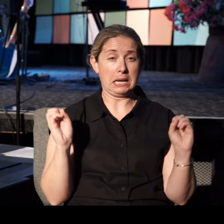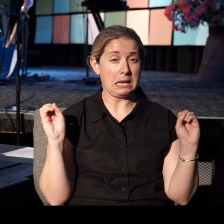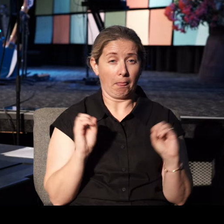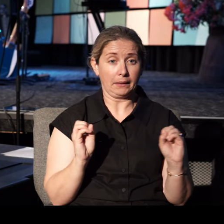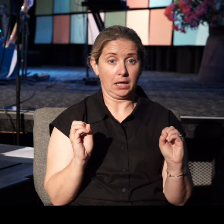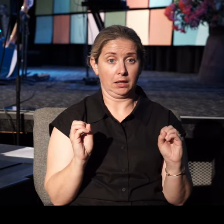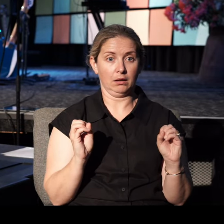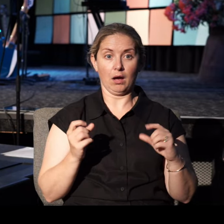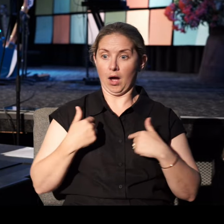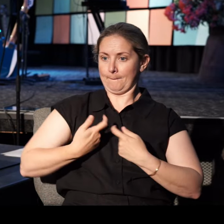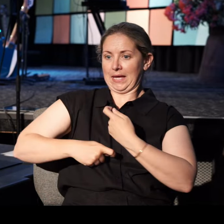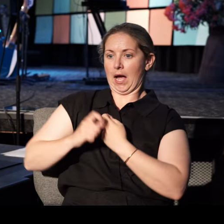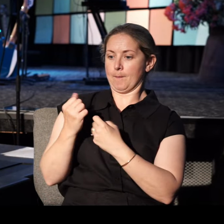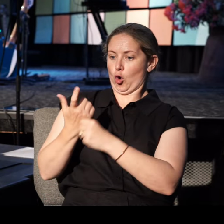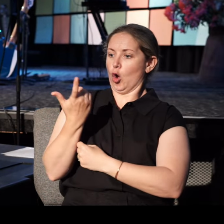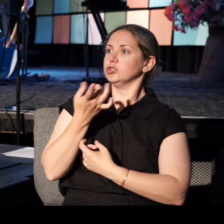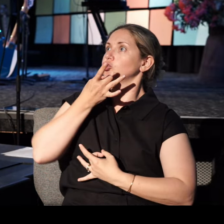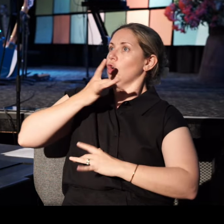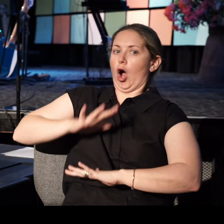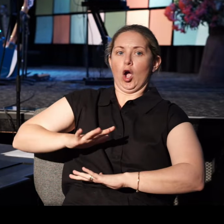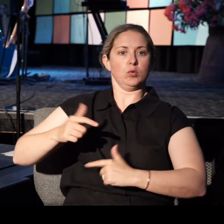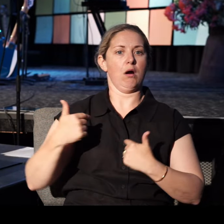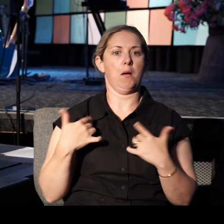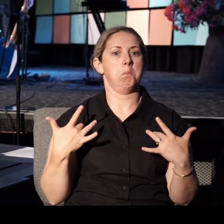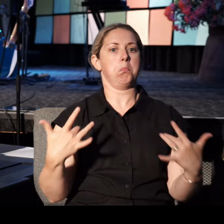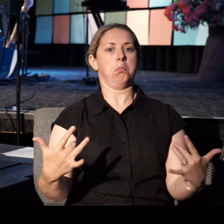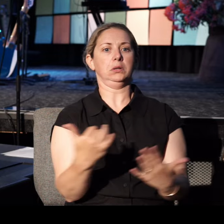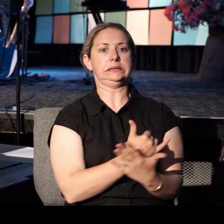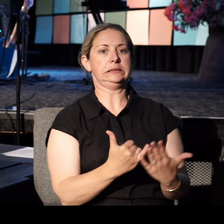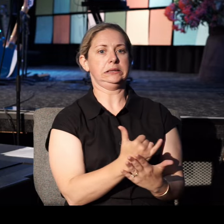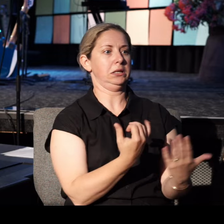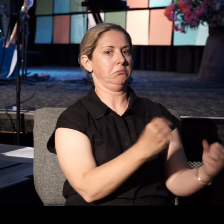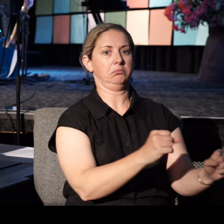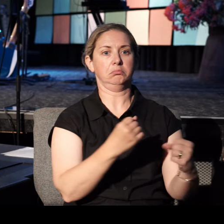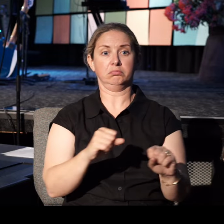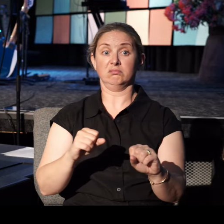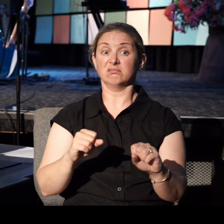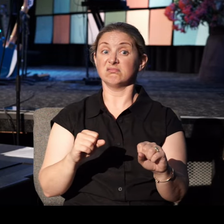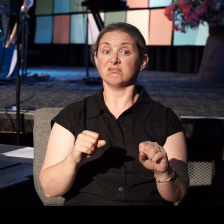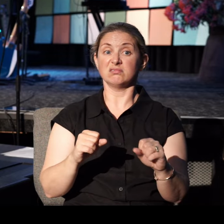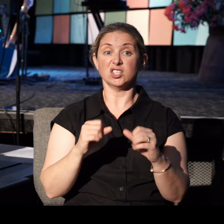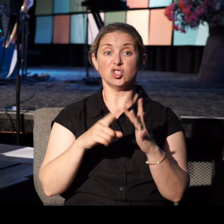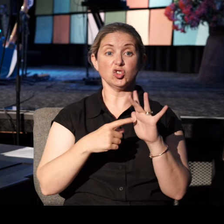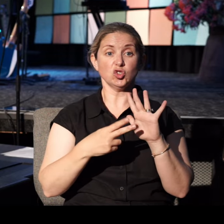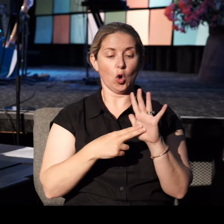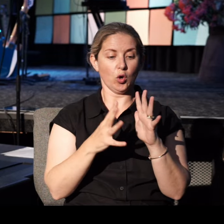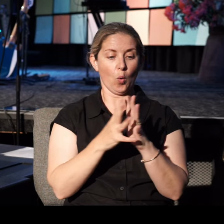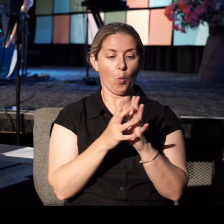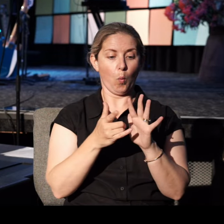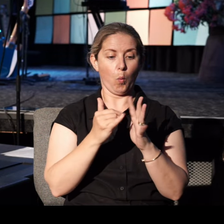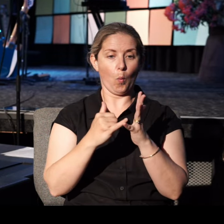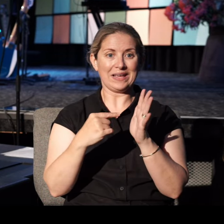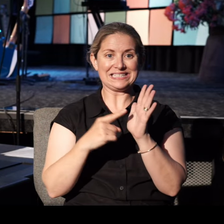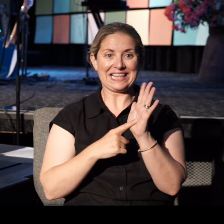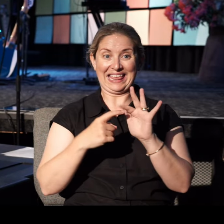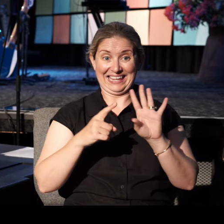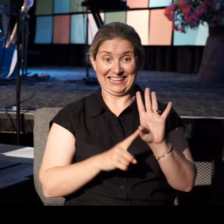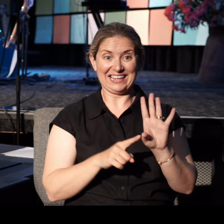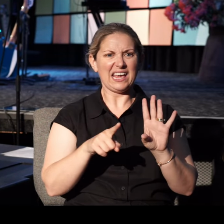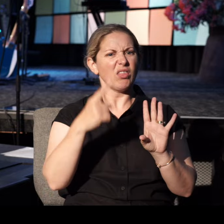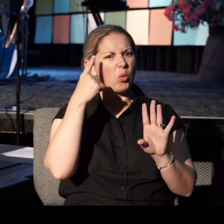sin again. Many have taken this on. In fact, there's been movements that have embraced it. John Wesley tinkered with this kind of idea in the Methodist movement and so